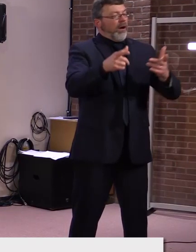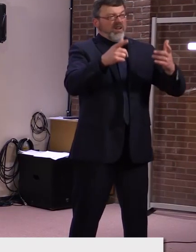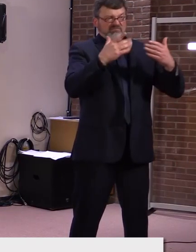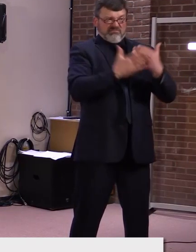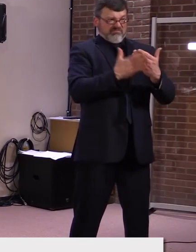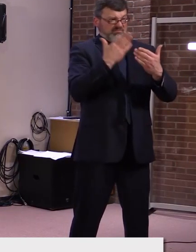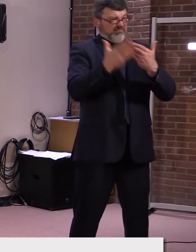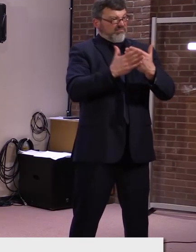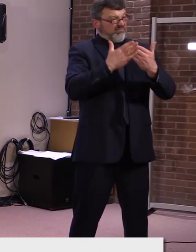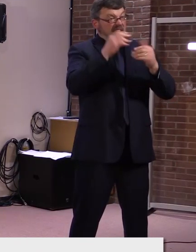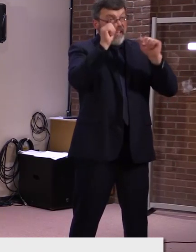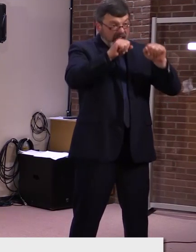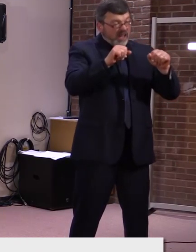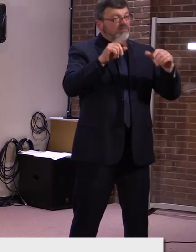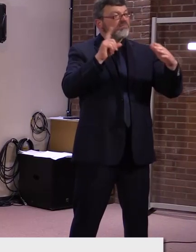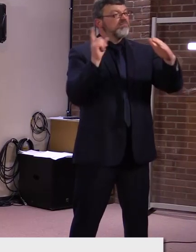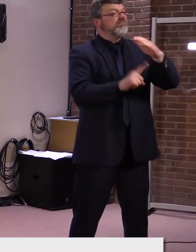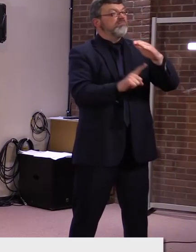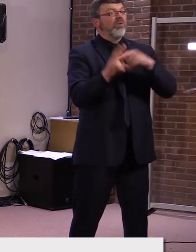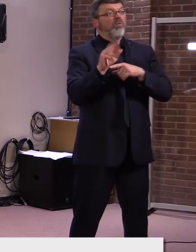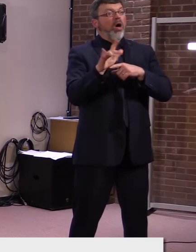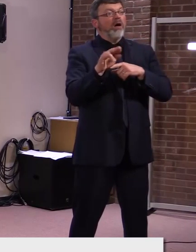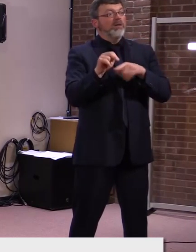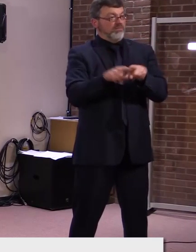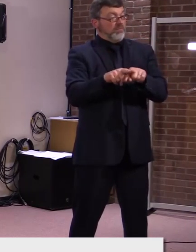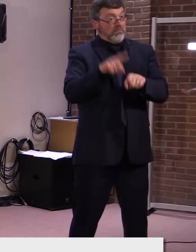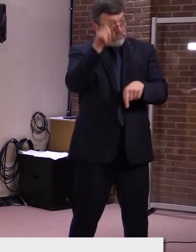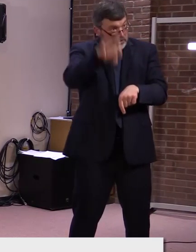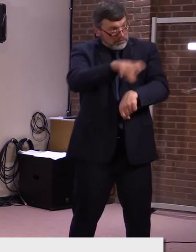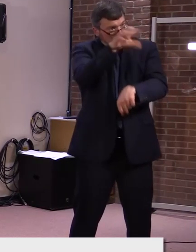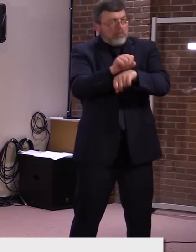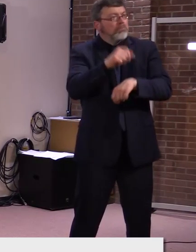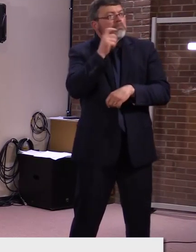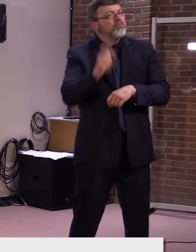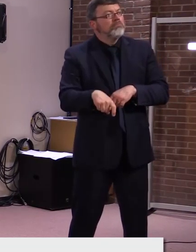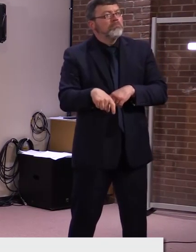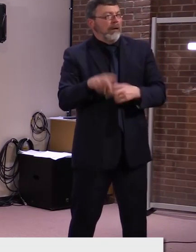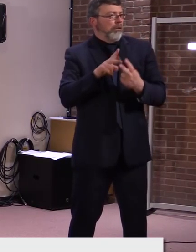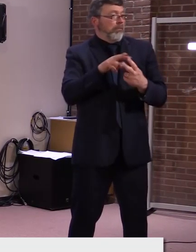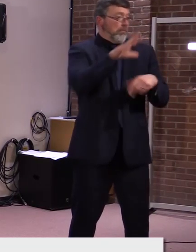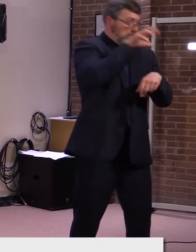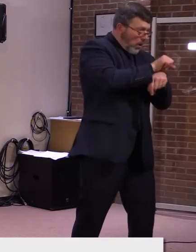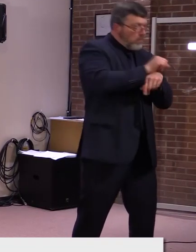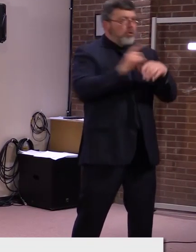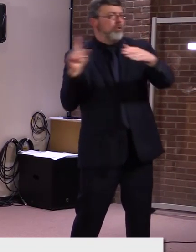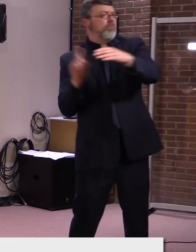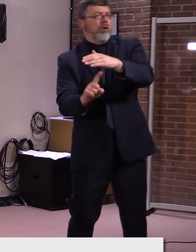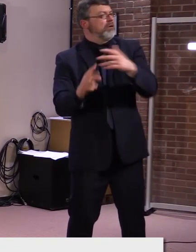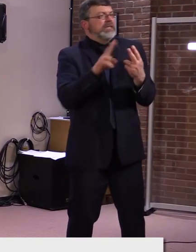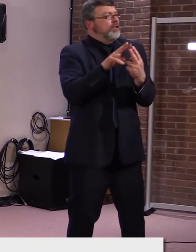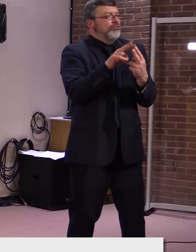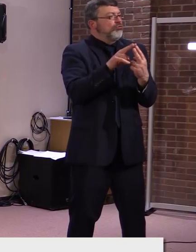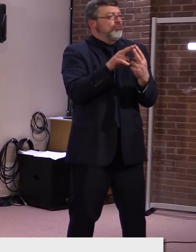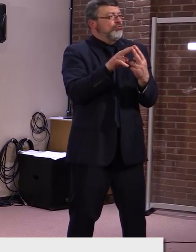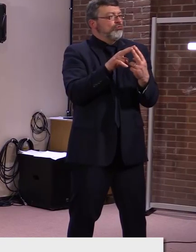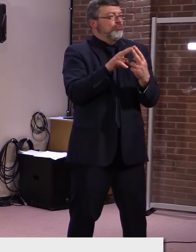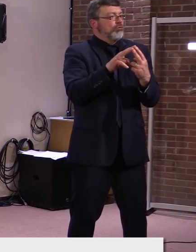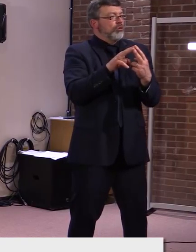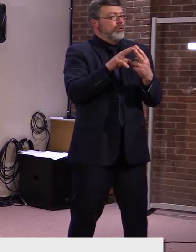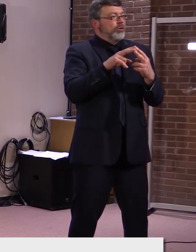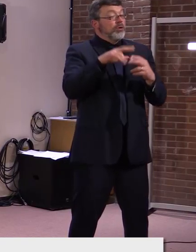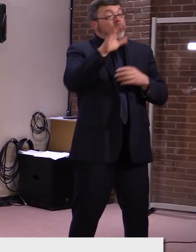to 17 years old, then you must be either accompanied by a parent or guardian that can give consent